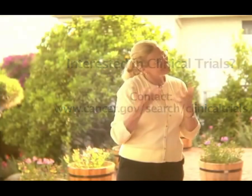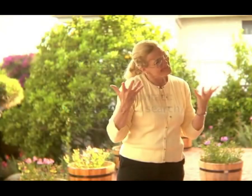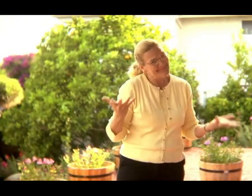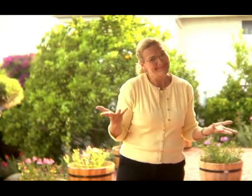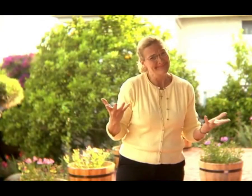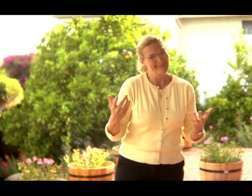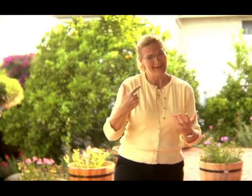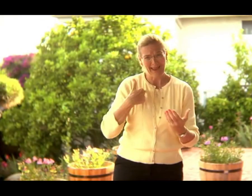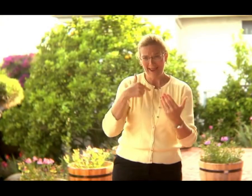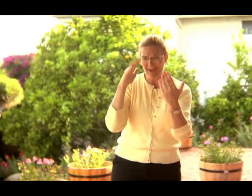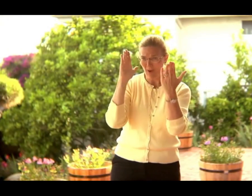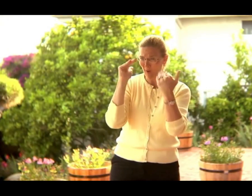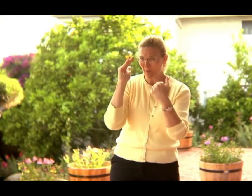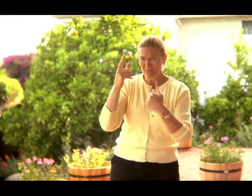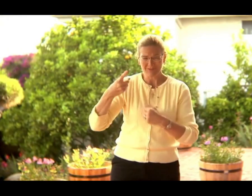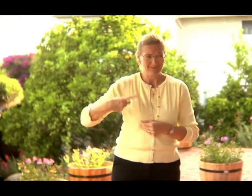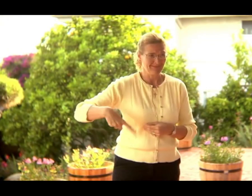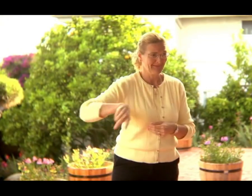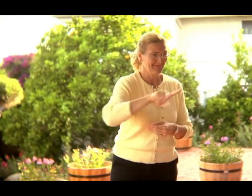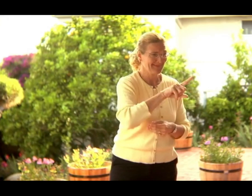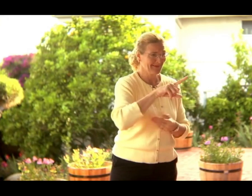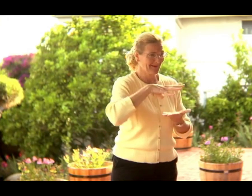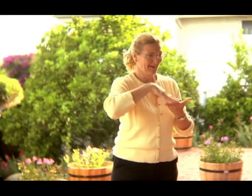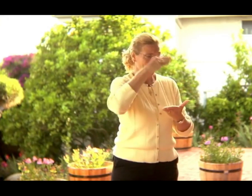Well, I hope you learned a lot from this program.